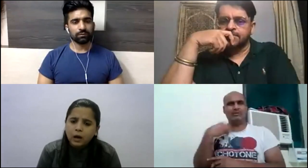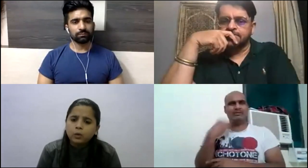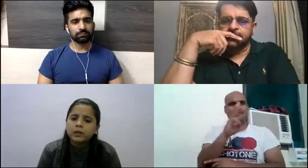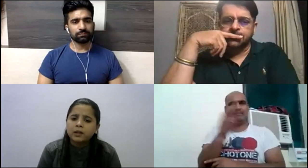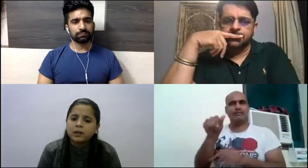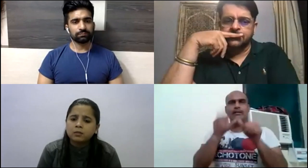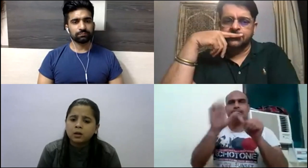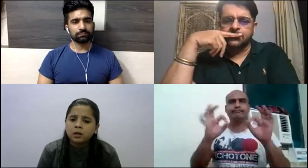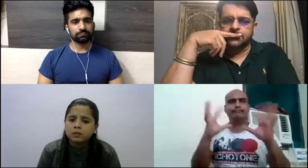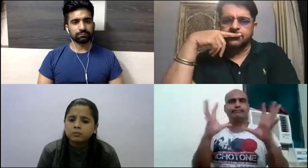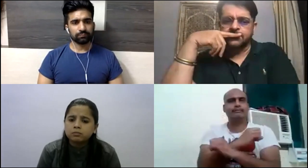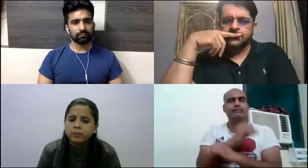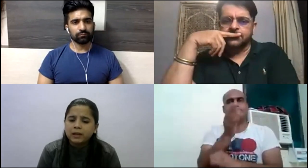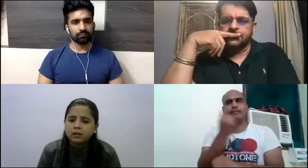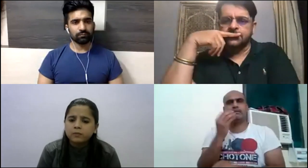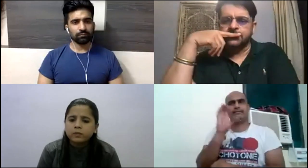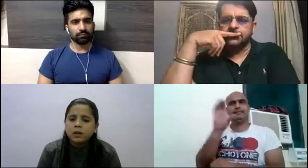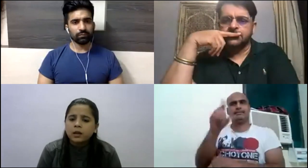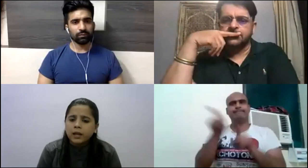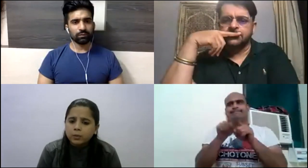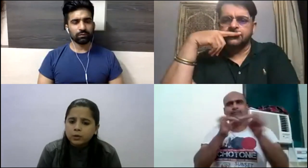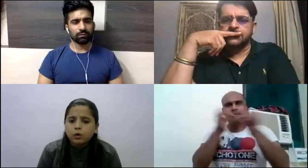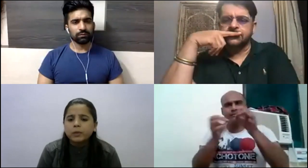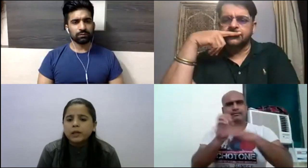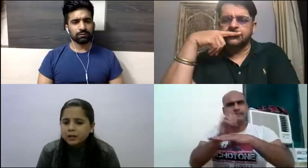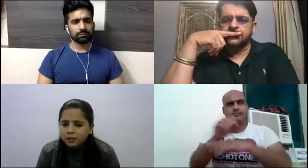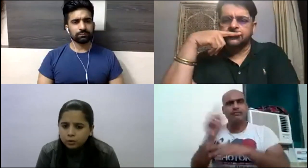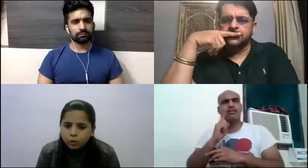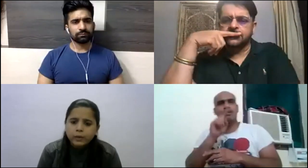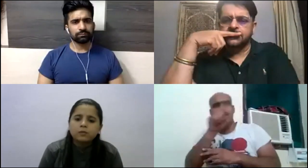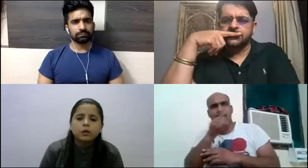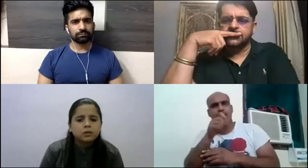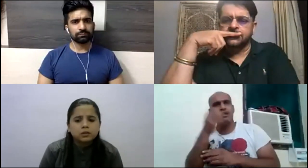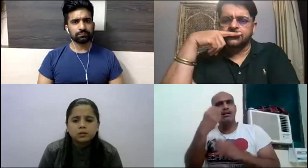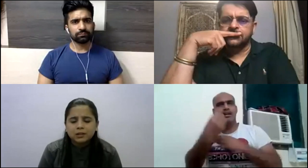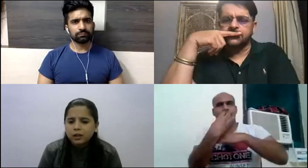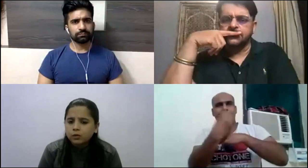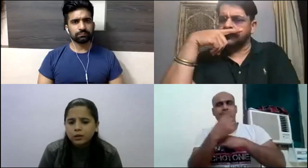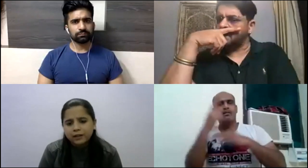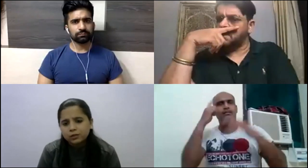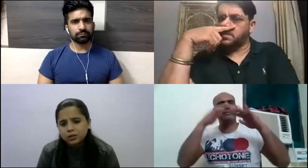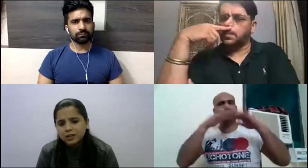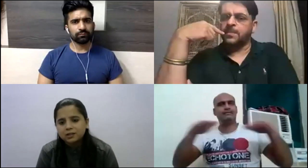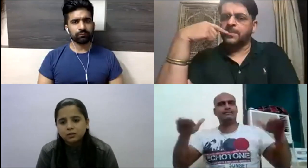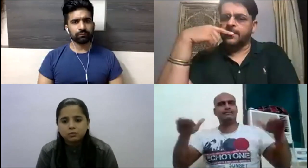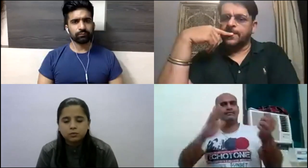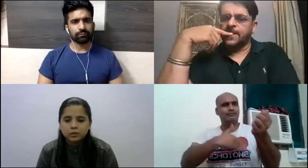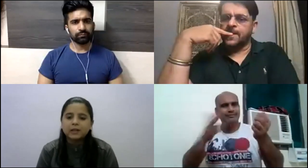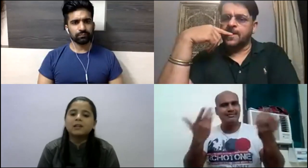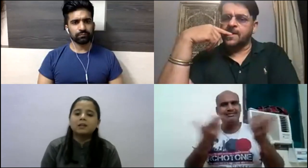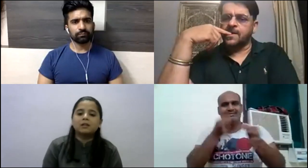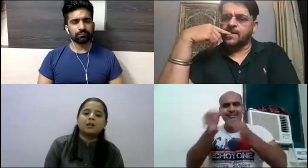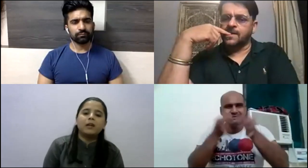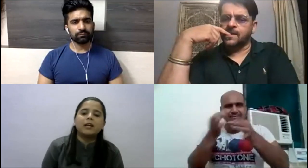them? How they can be able to communicate at their home, and what the thing you would like to suggest so